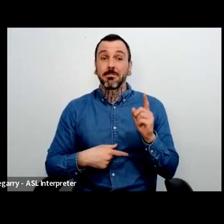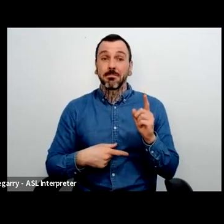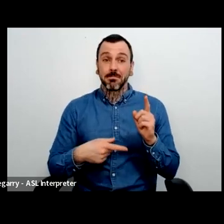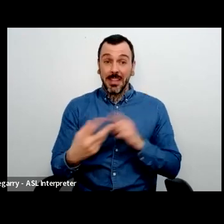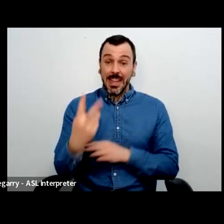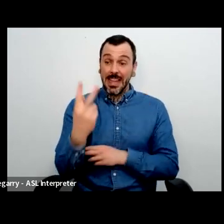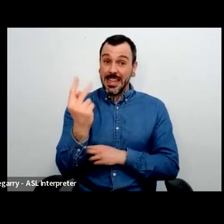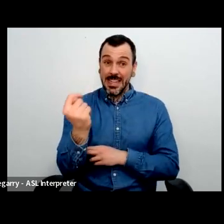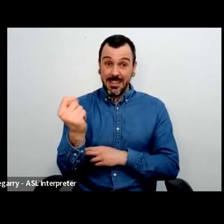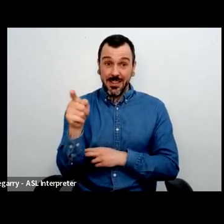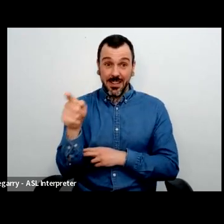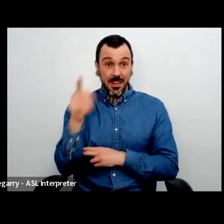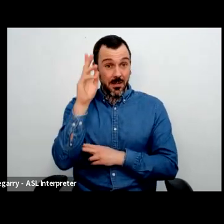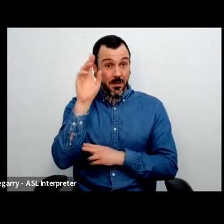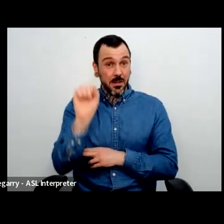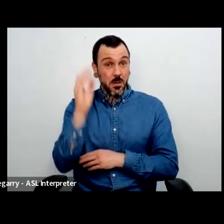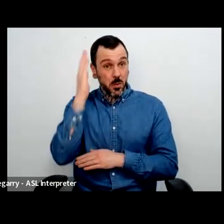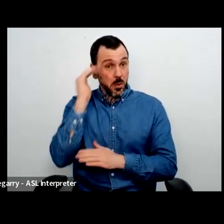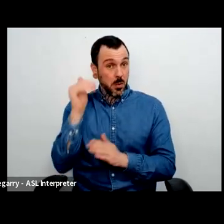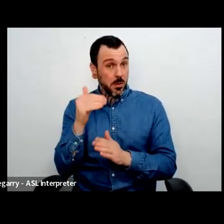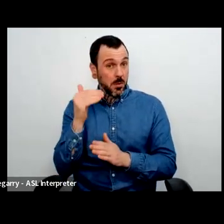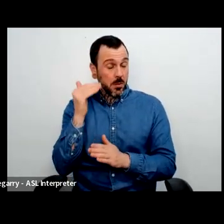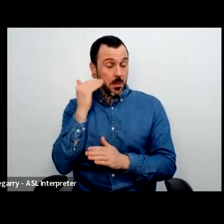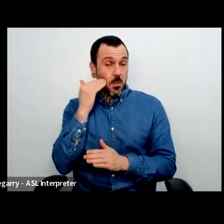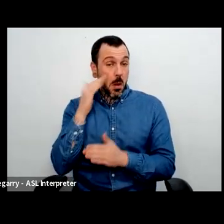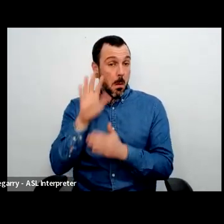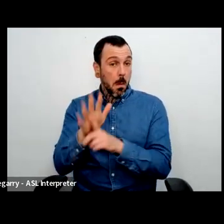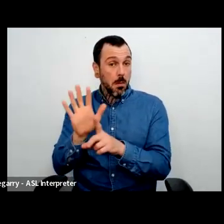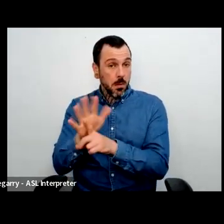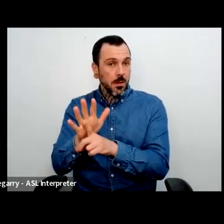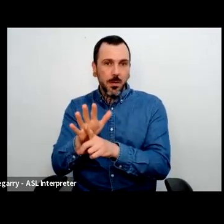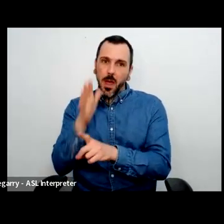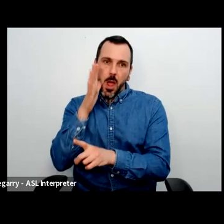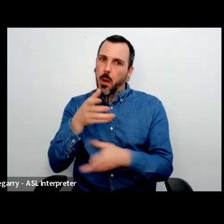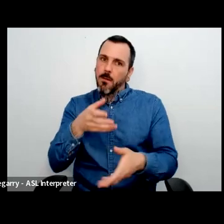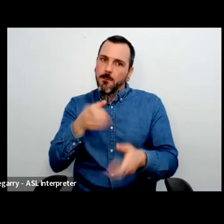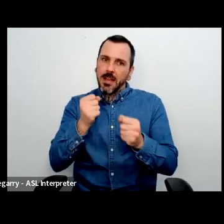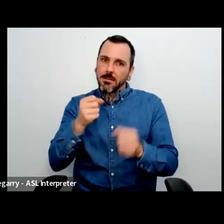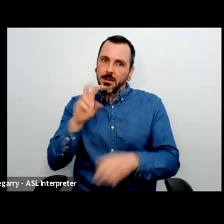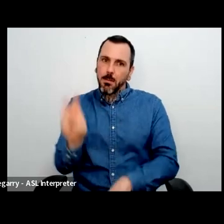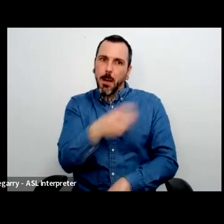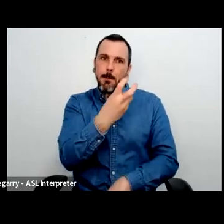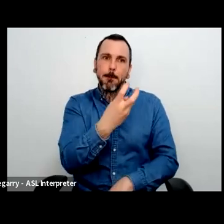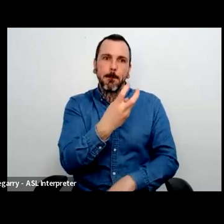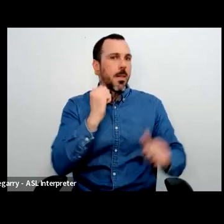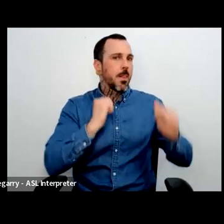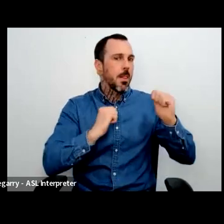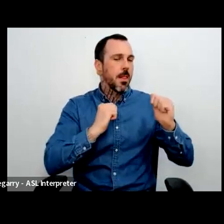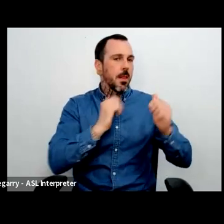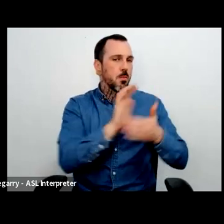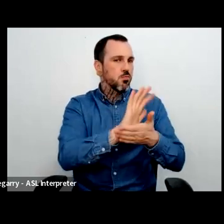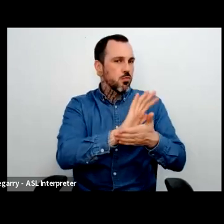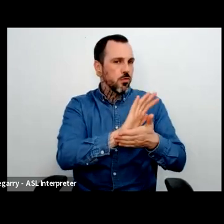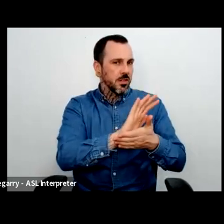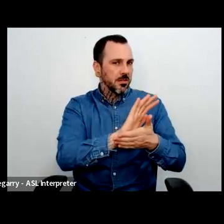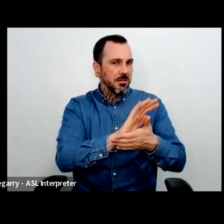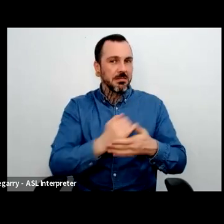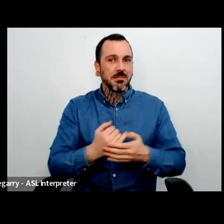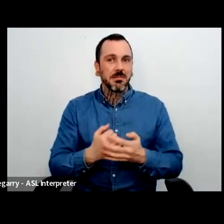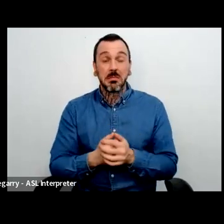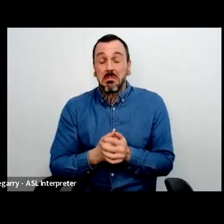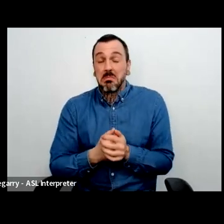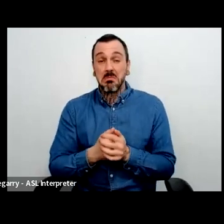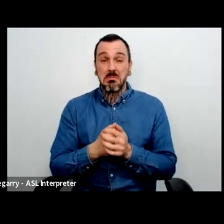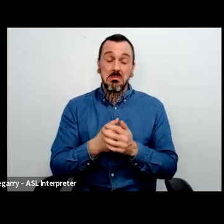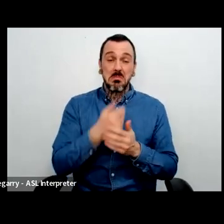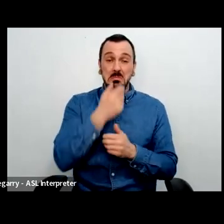people go and see that because they like the TV show. I'd like to see, as people were saying in the chat box, this is something they did in Britain for a long time. They said